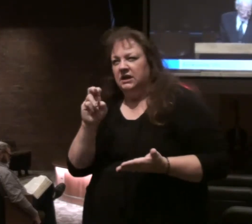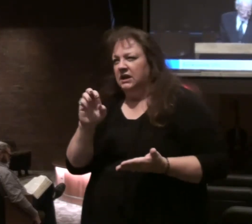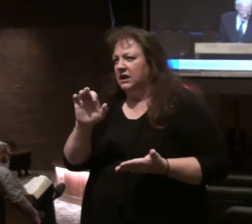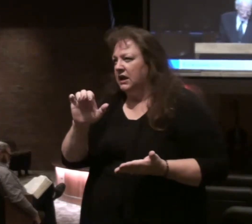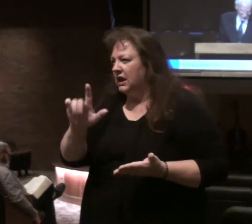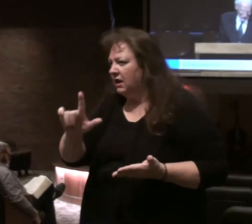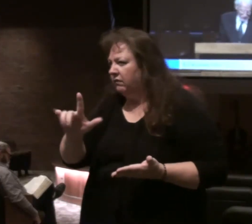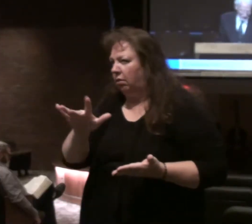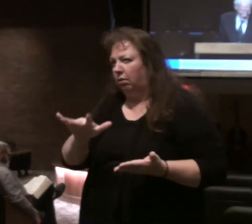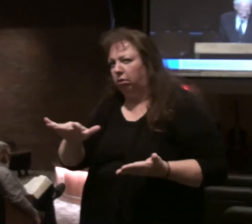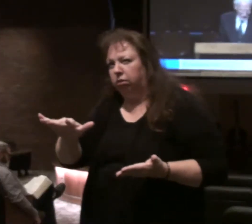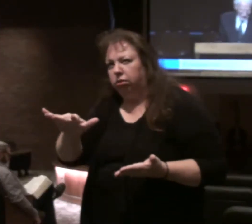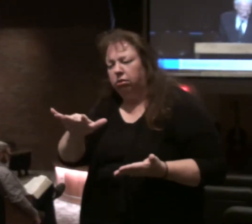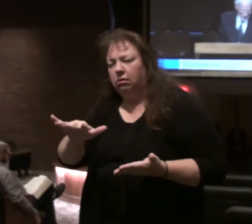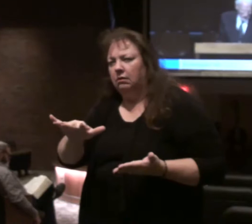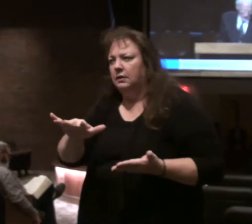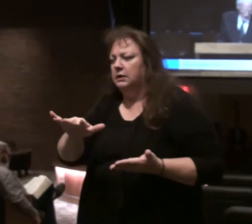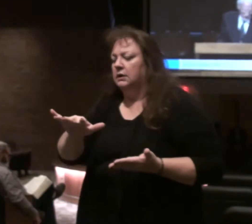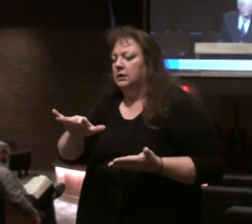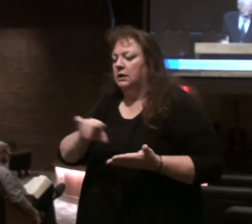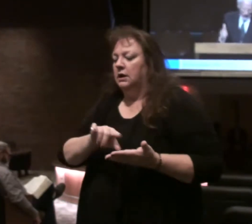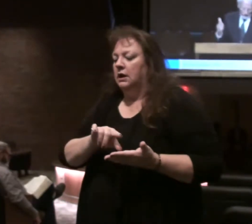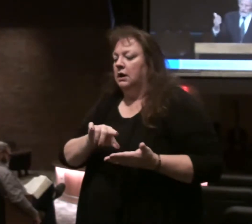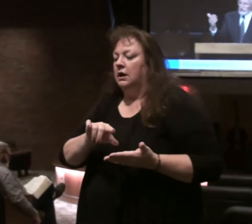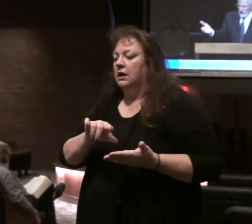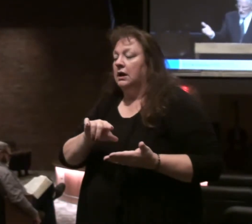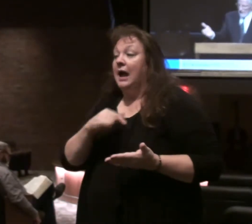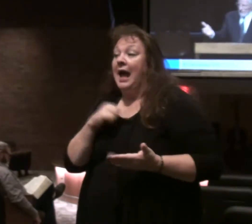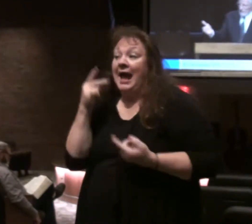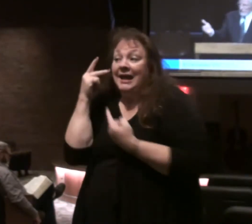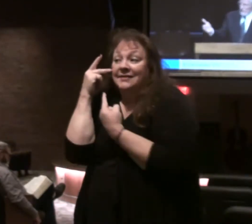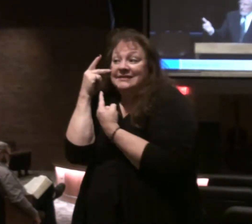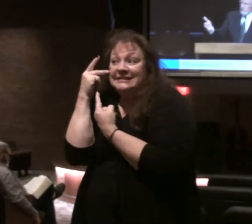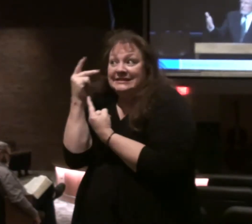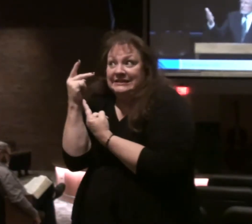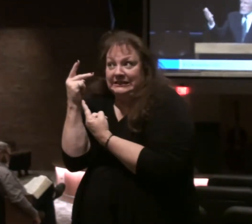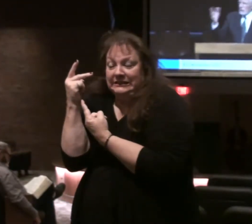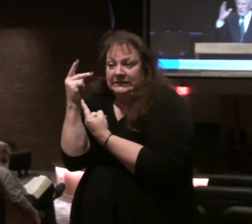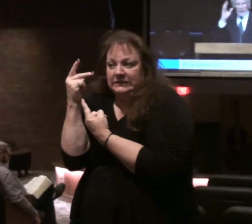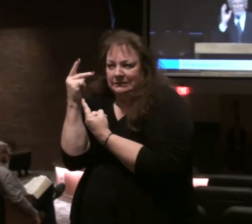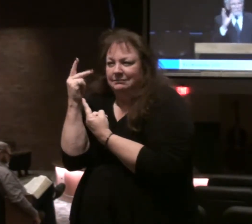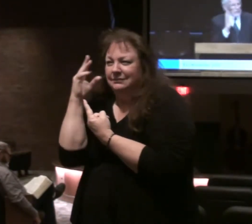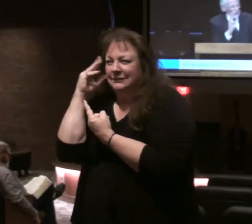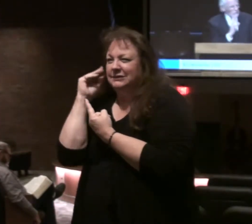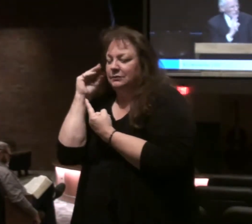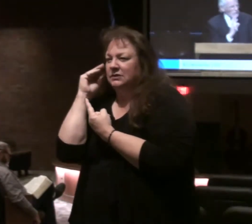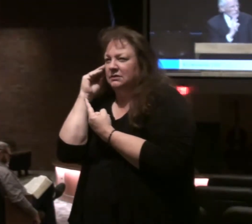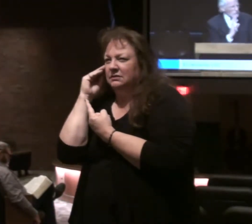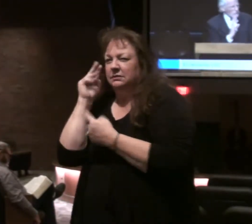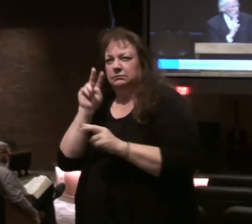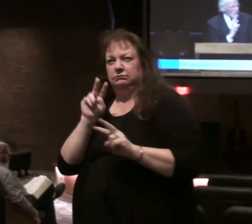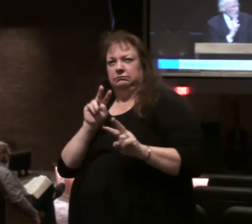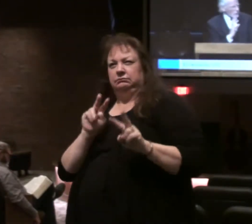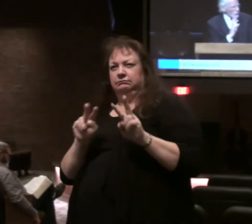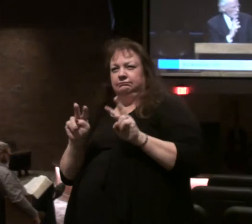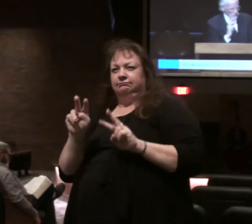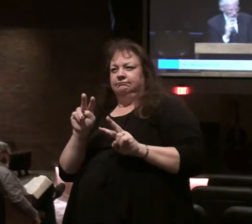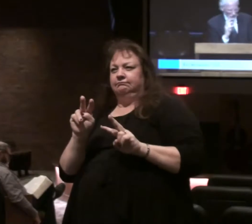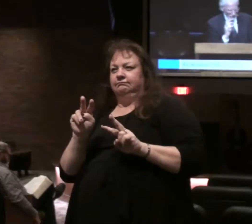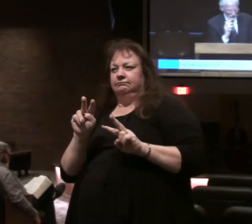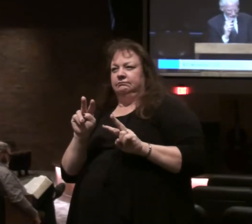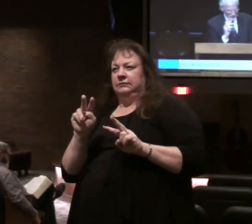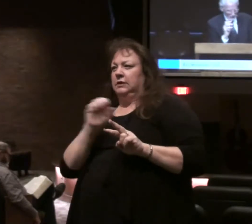pick that up again in verse 7. I have seen. So I've observed this. He's a